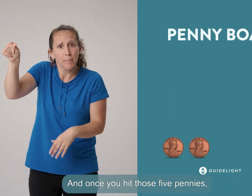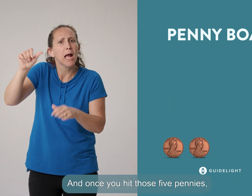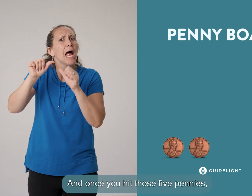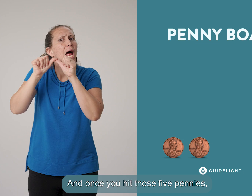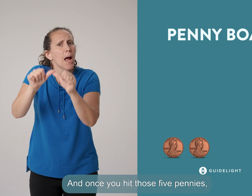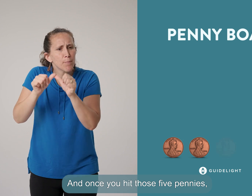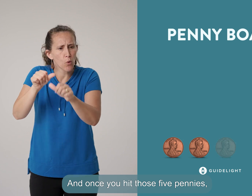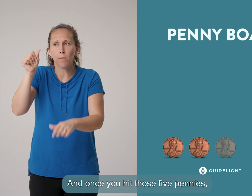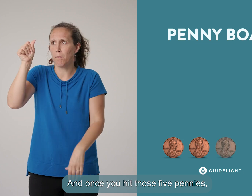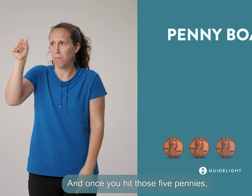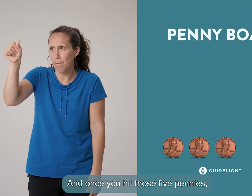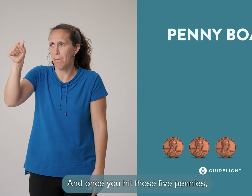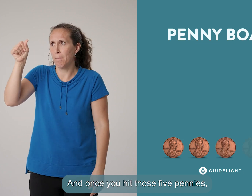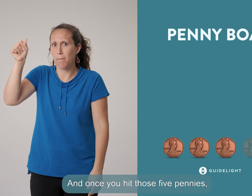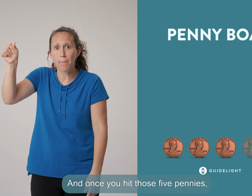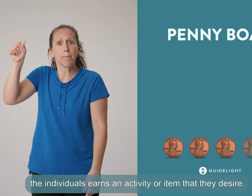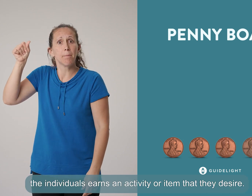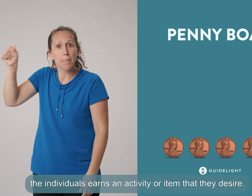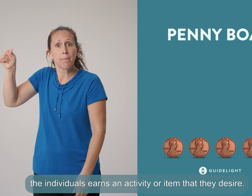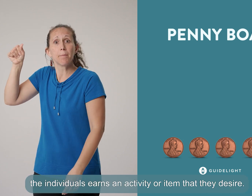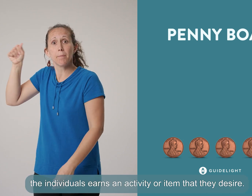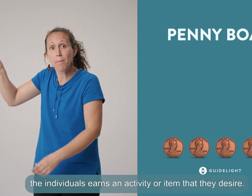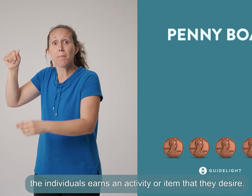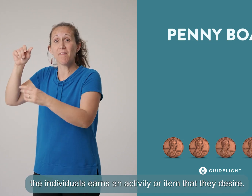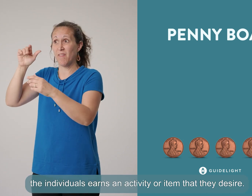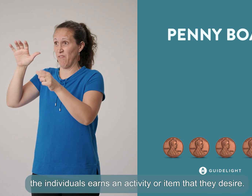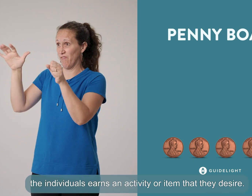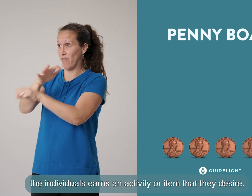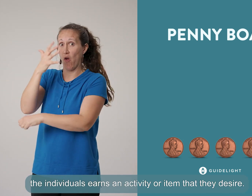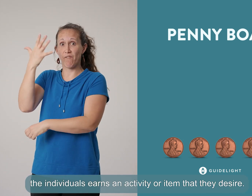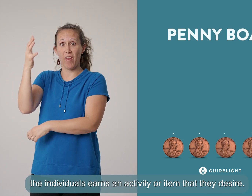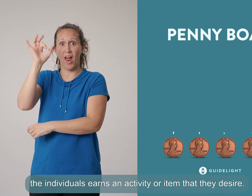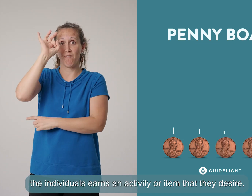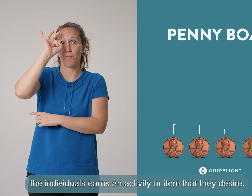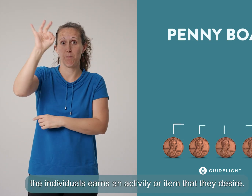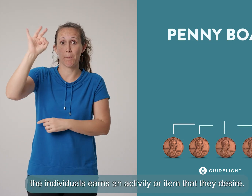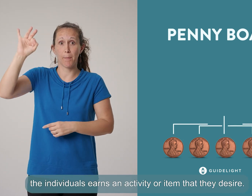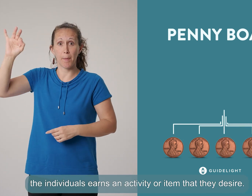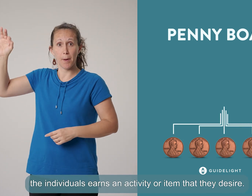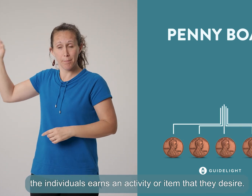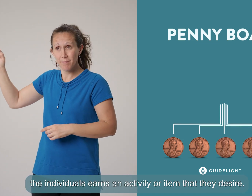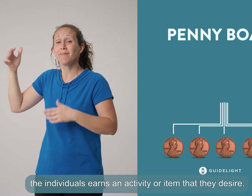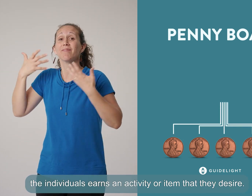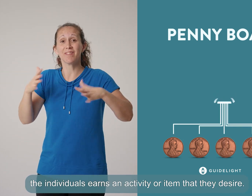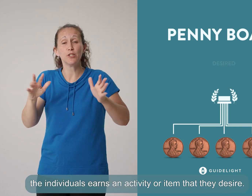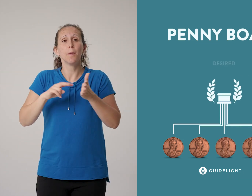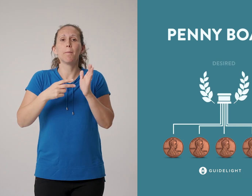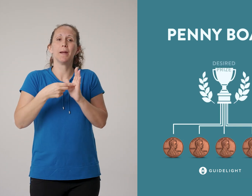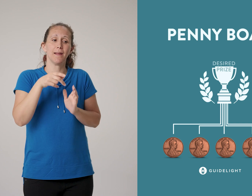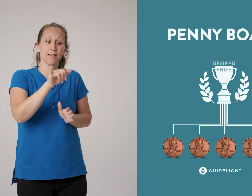And once you hit those 5 pennies, the individual earns an activity or item that they desire.